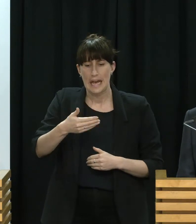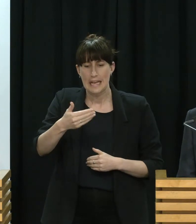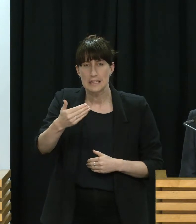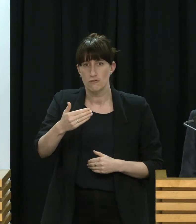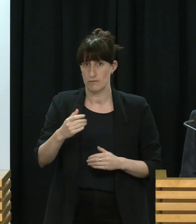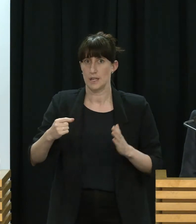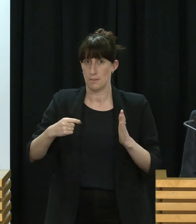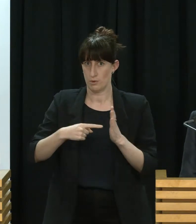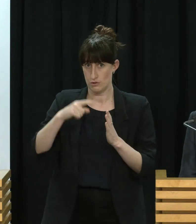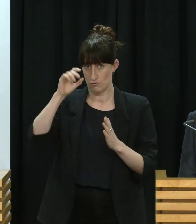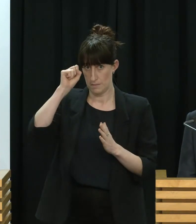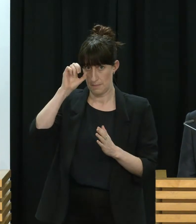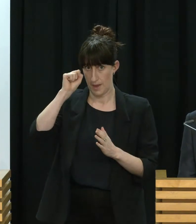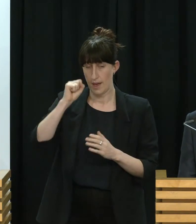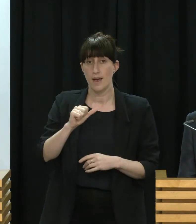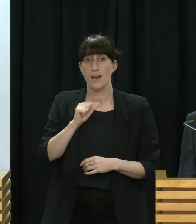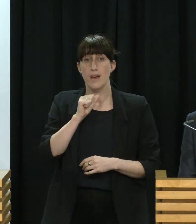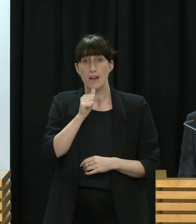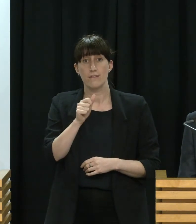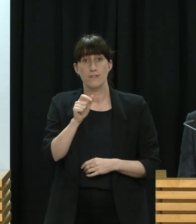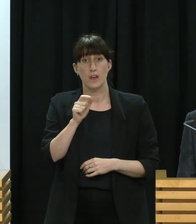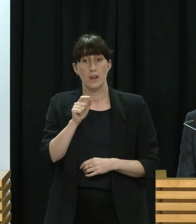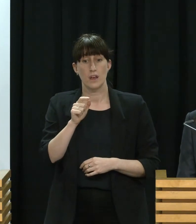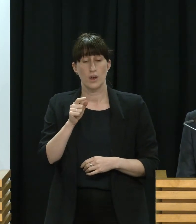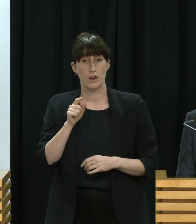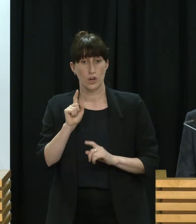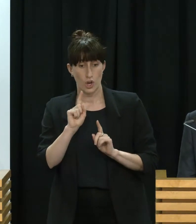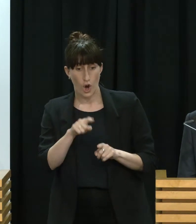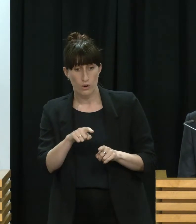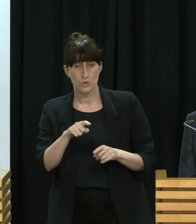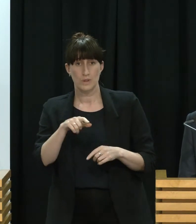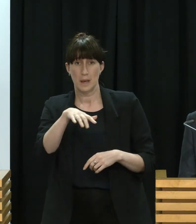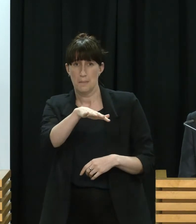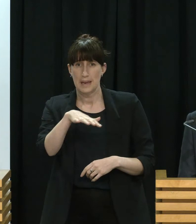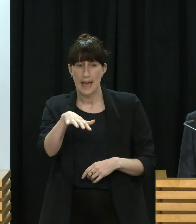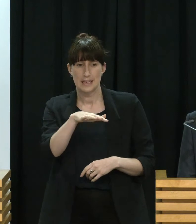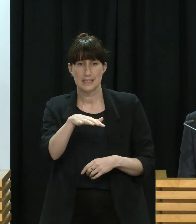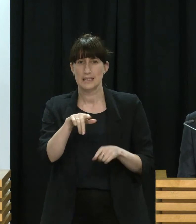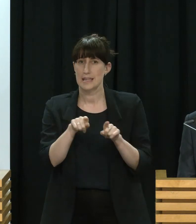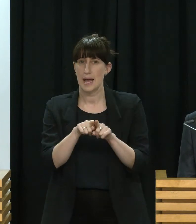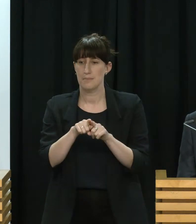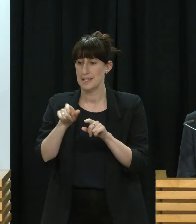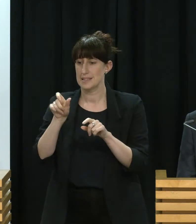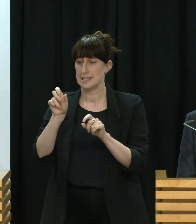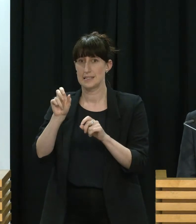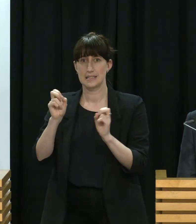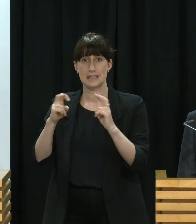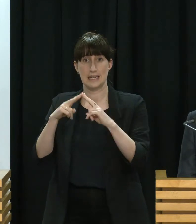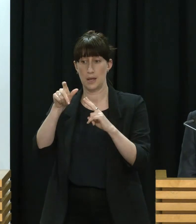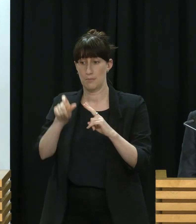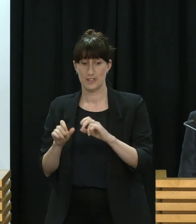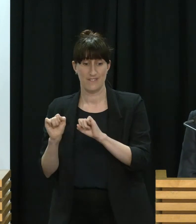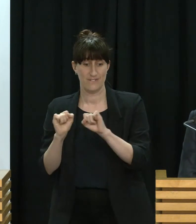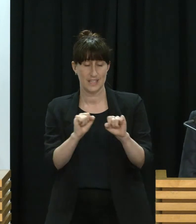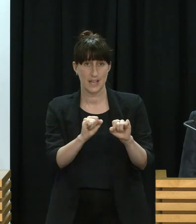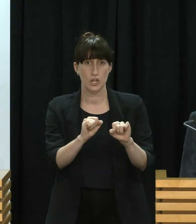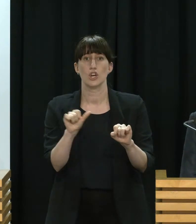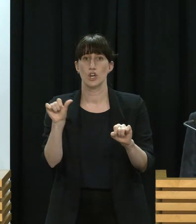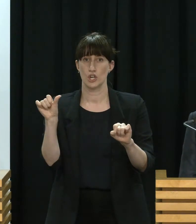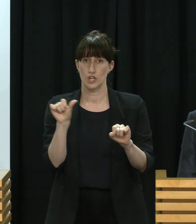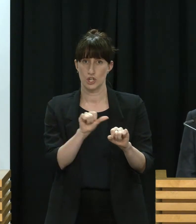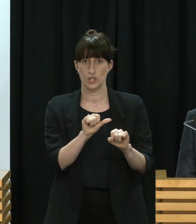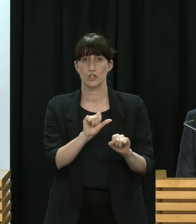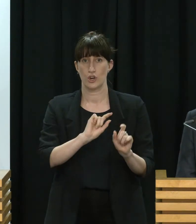was at a location of interest at the relevant time, or anyone who has COVID-19 symptoms, get a test if they haven't